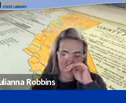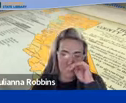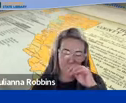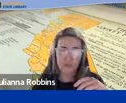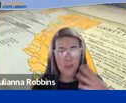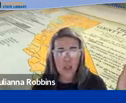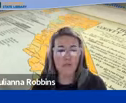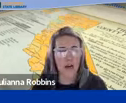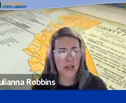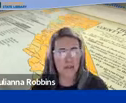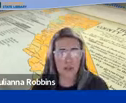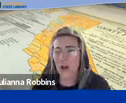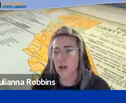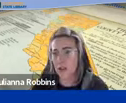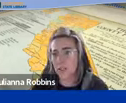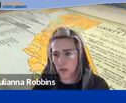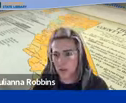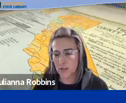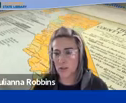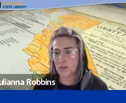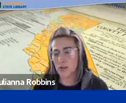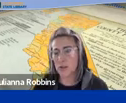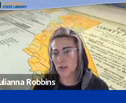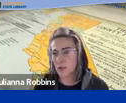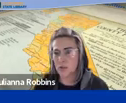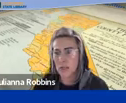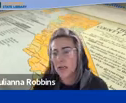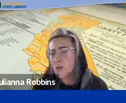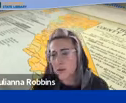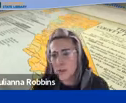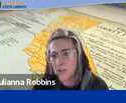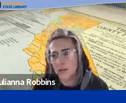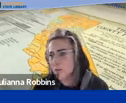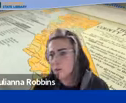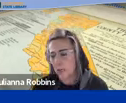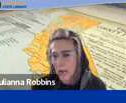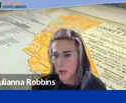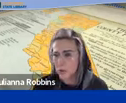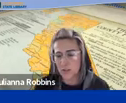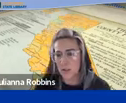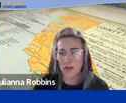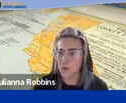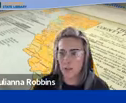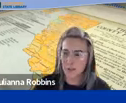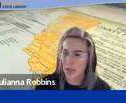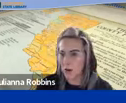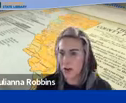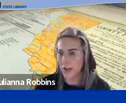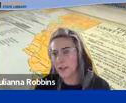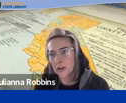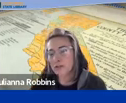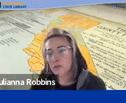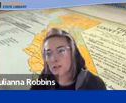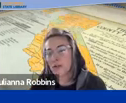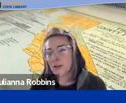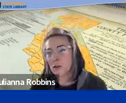have a variety of different online resources that users can use 24/7 from their house. They don't have to be in a library.